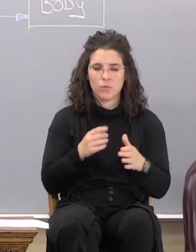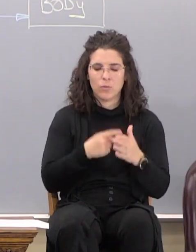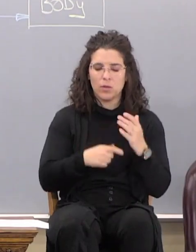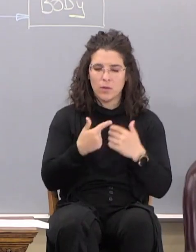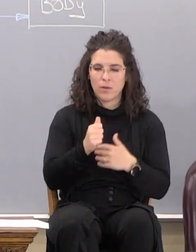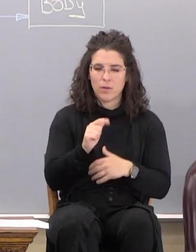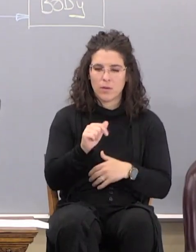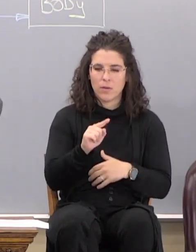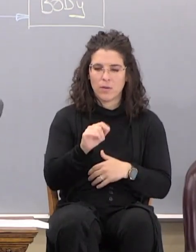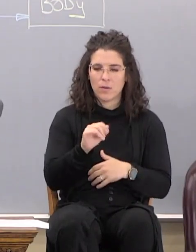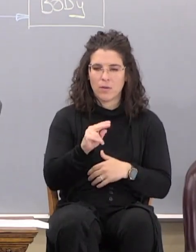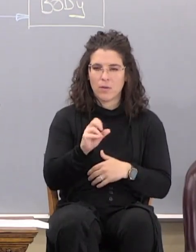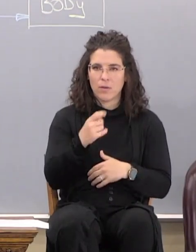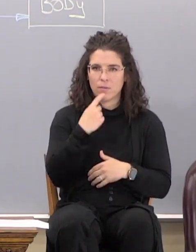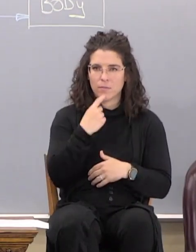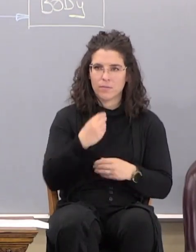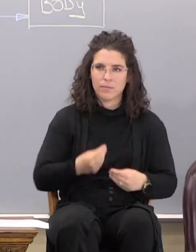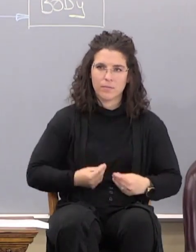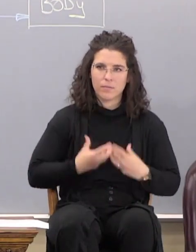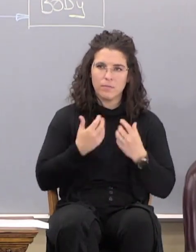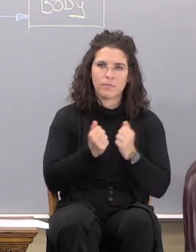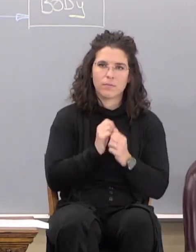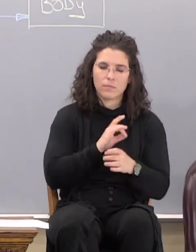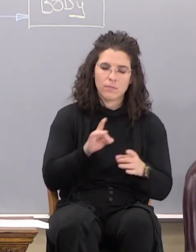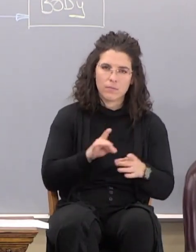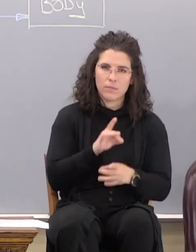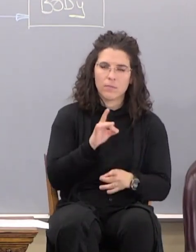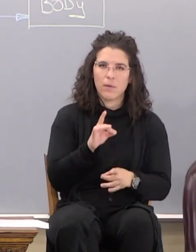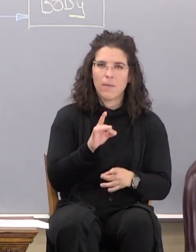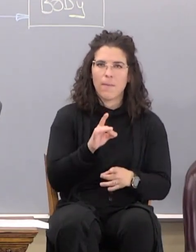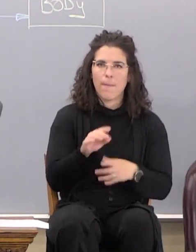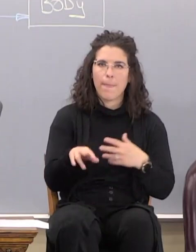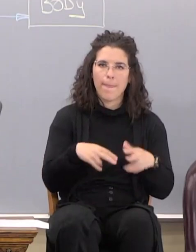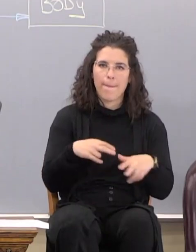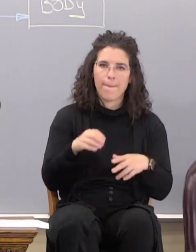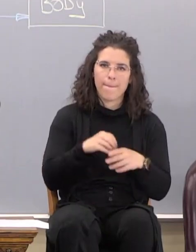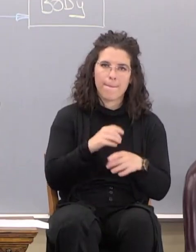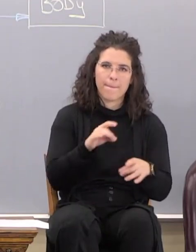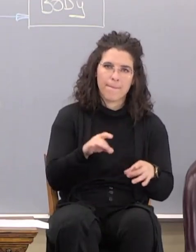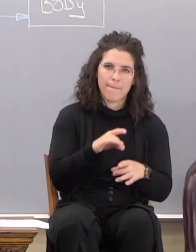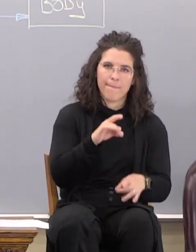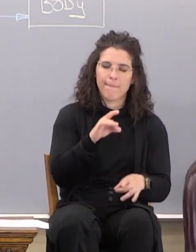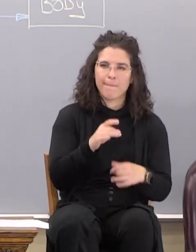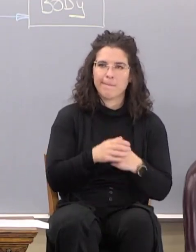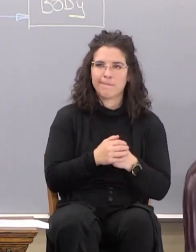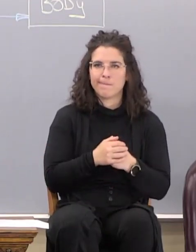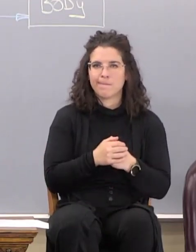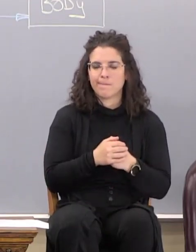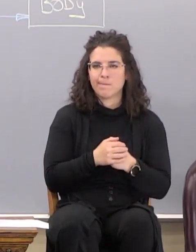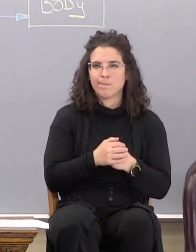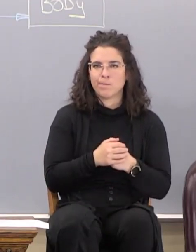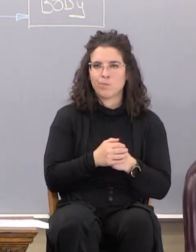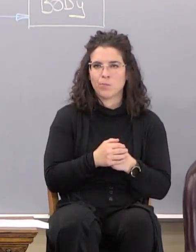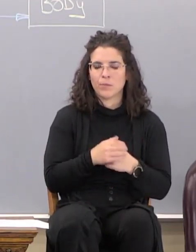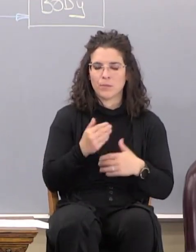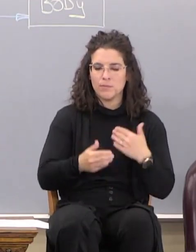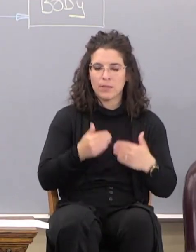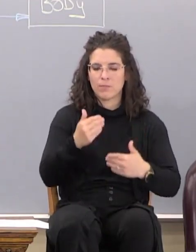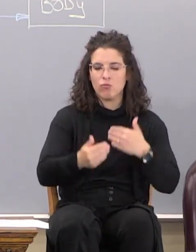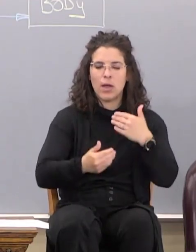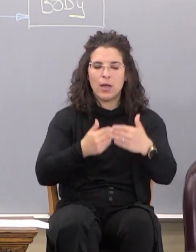says, be filled with the Spirit. Walk in the Spirit. Make progress through